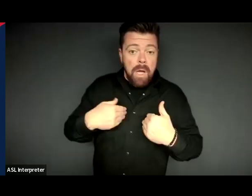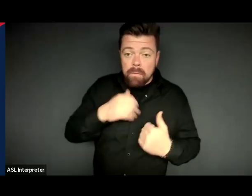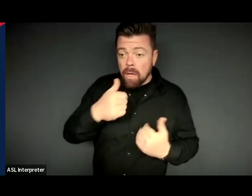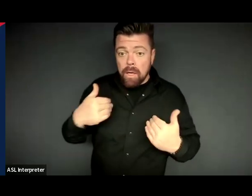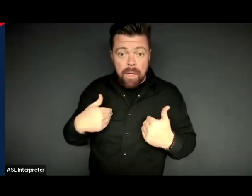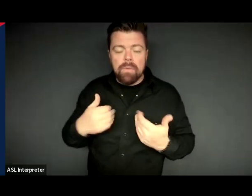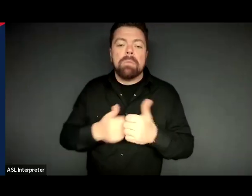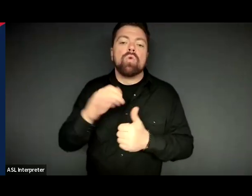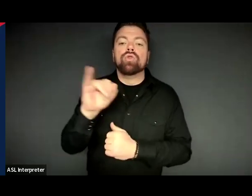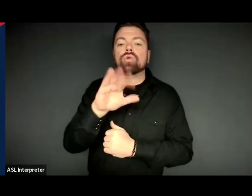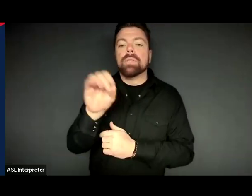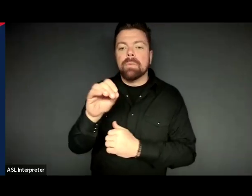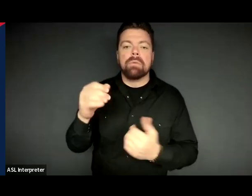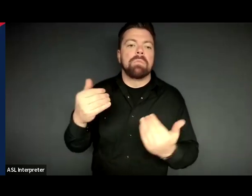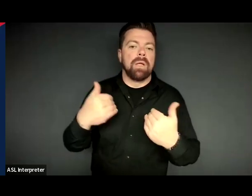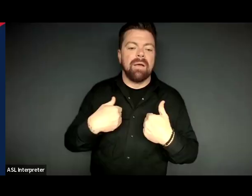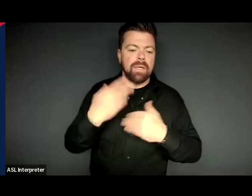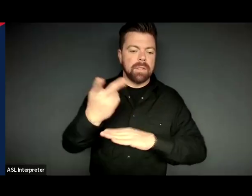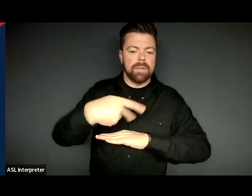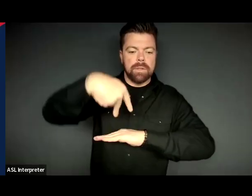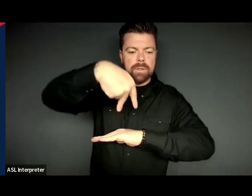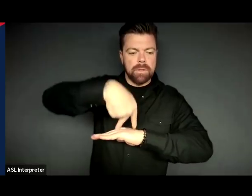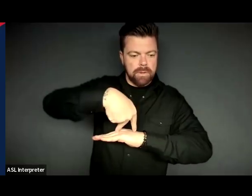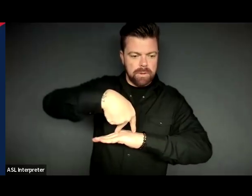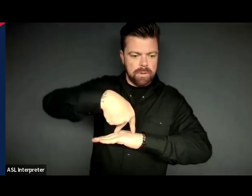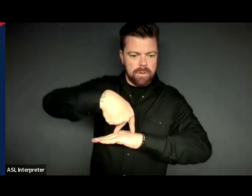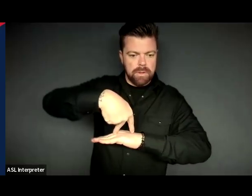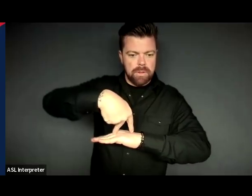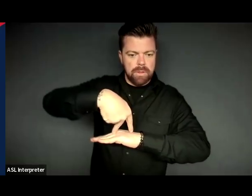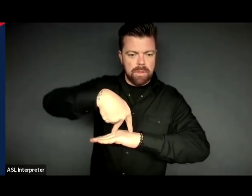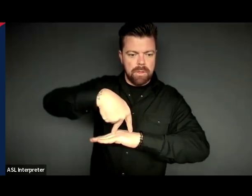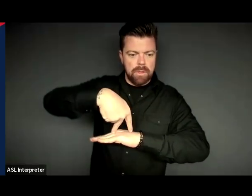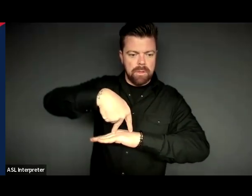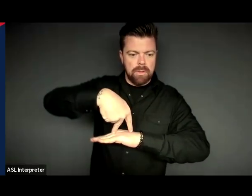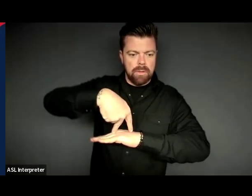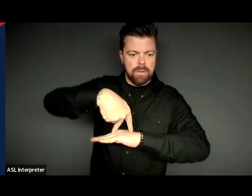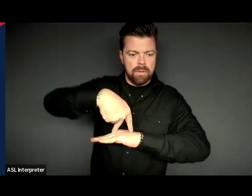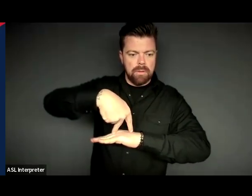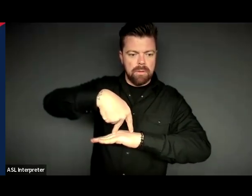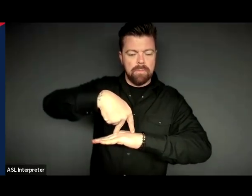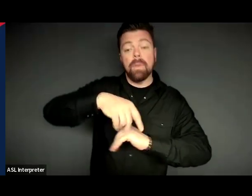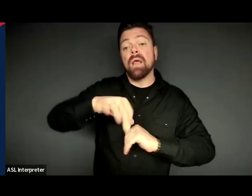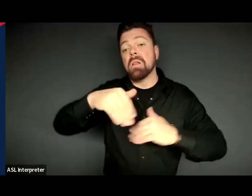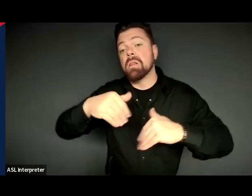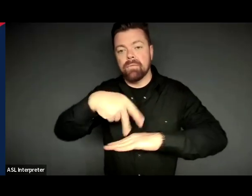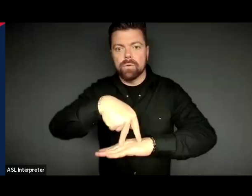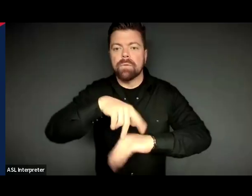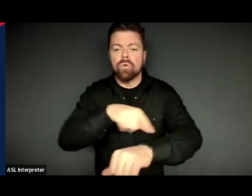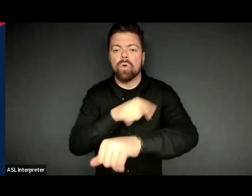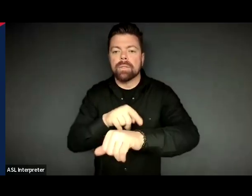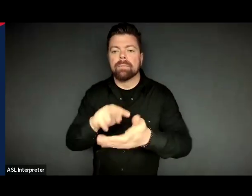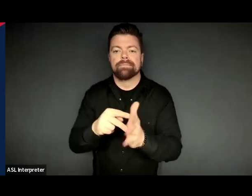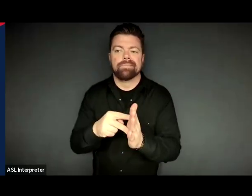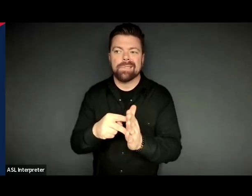allow people to get a standing frame. You might have to go through a process. If you haven't stood for a while, you're not going to be able to go